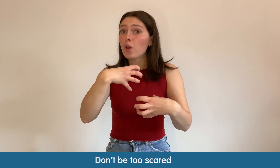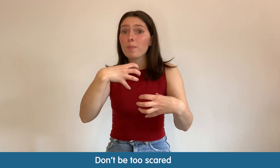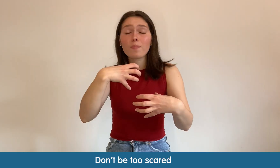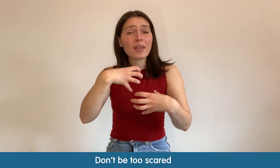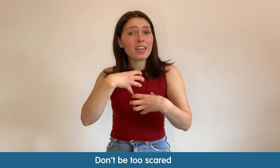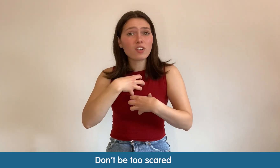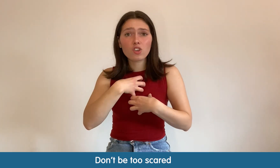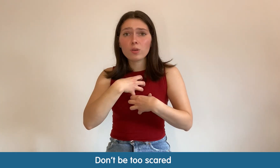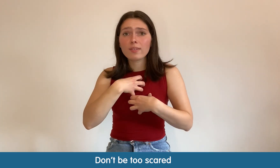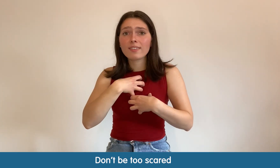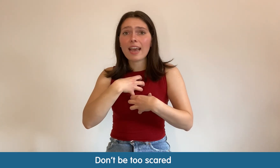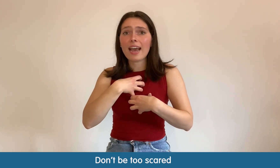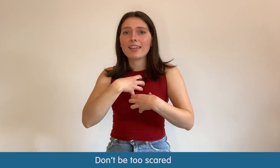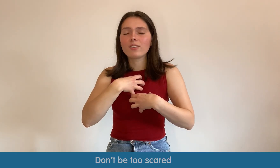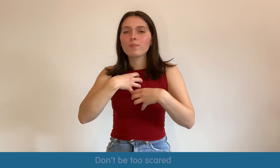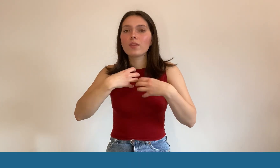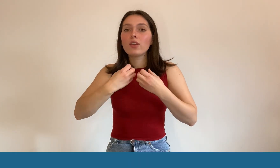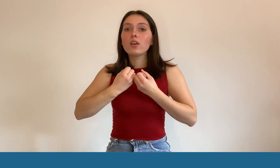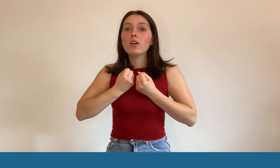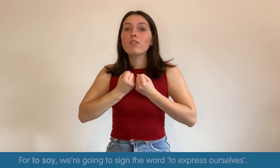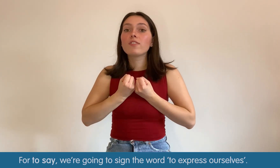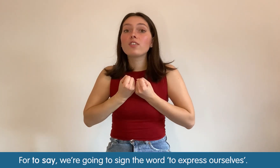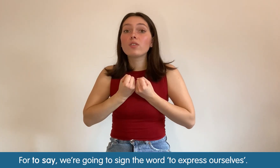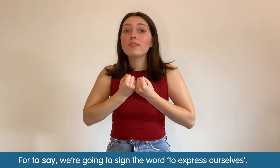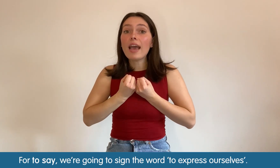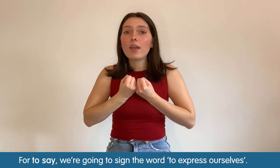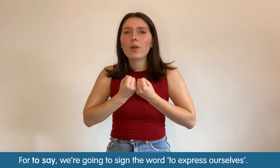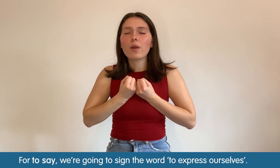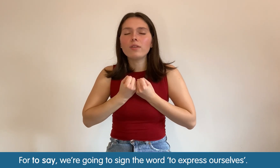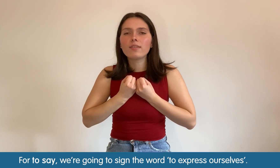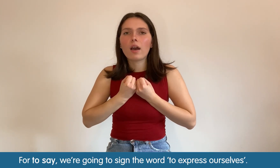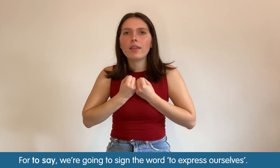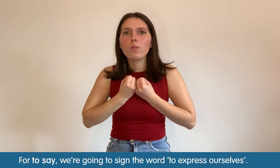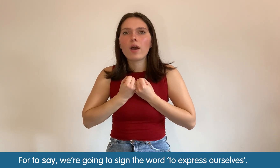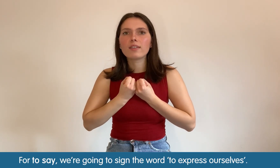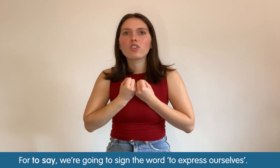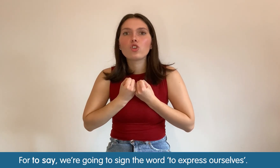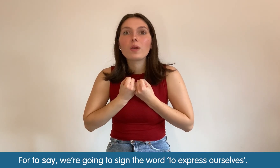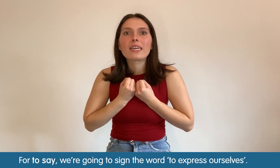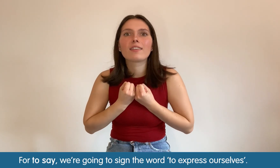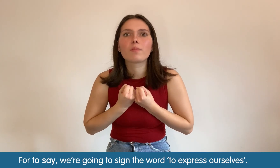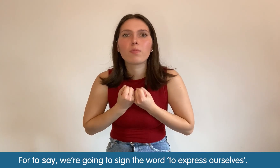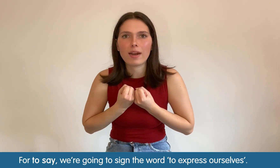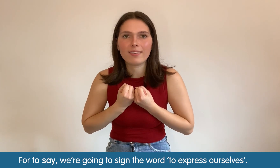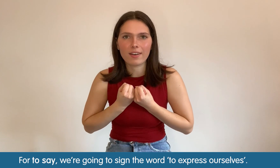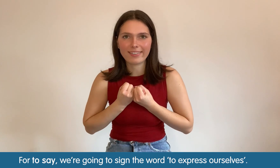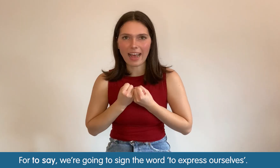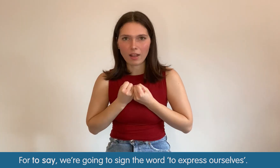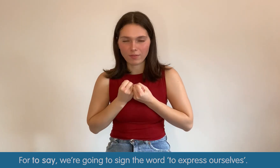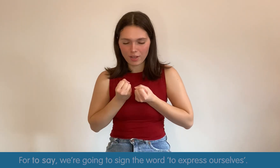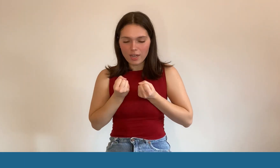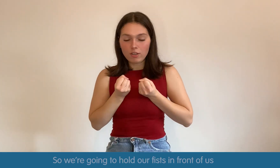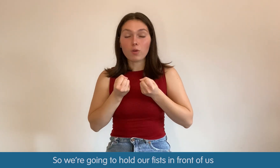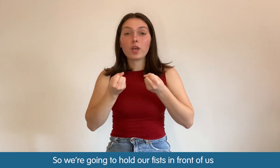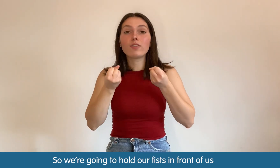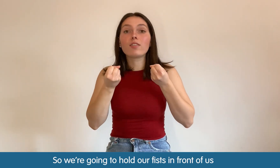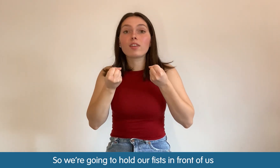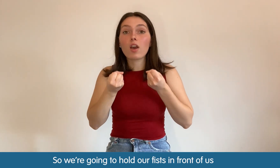don't be too scared. For to say, we're going to sign the word to express ourselves. So we're going to hold